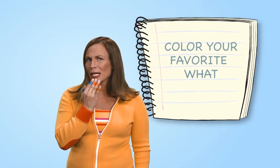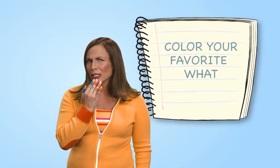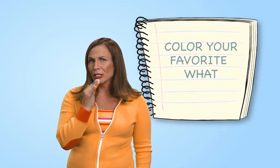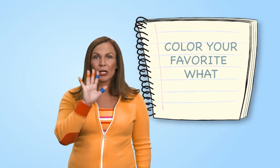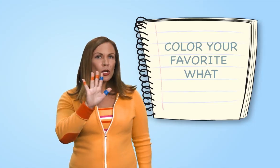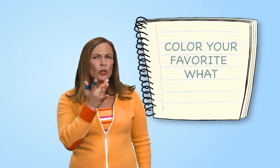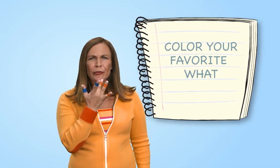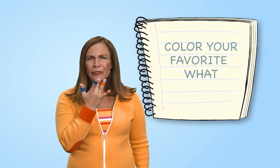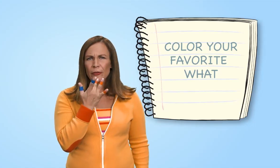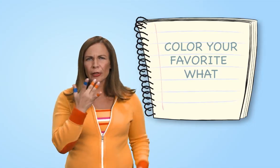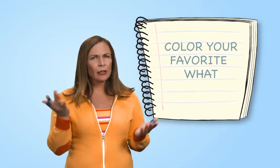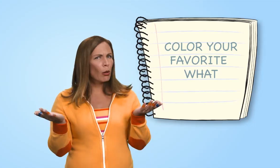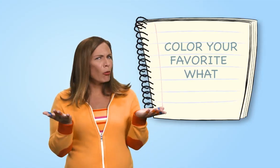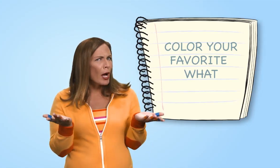Color your favorite what?